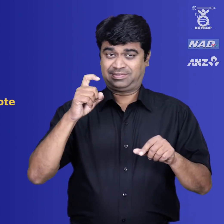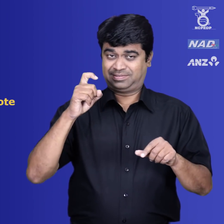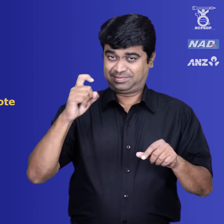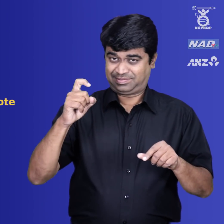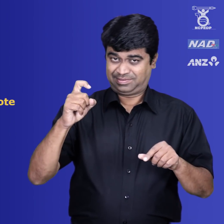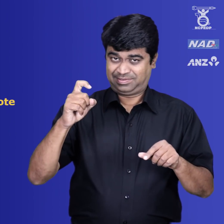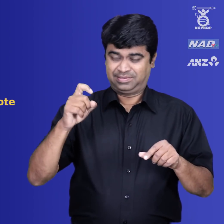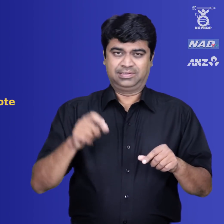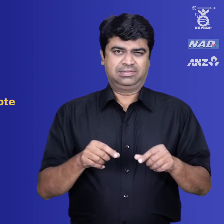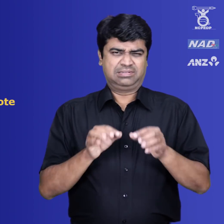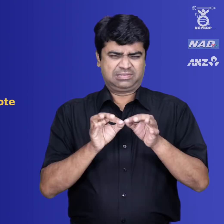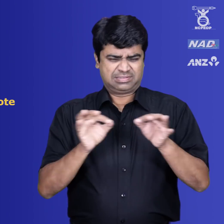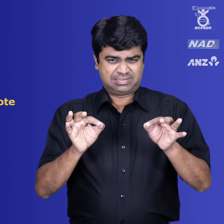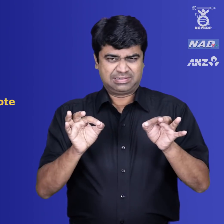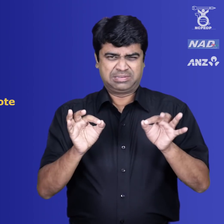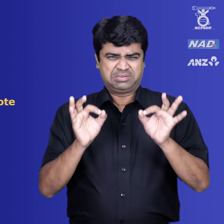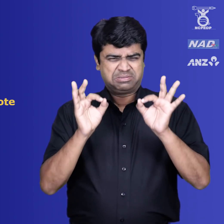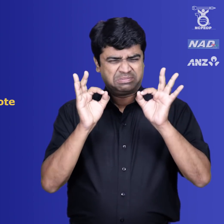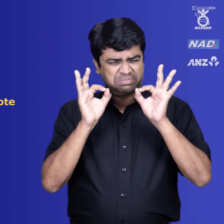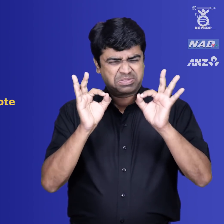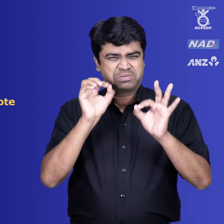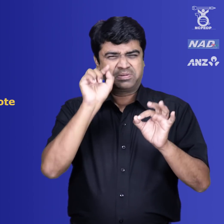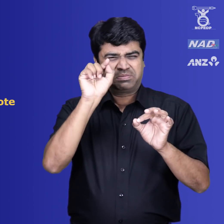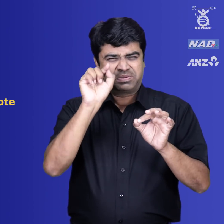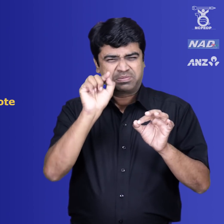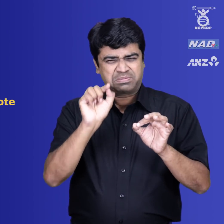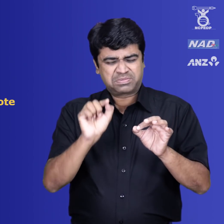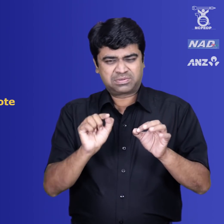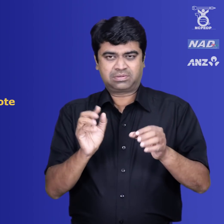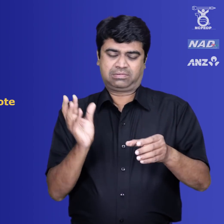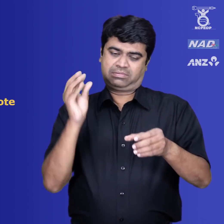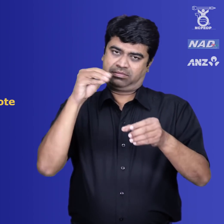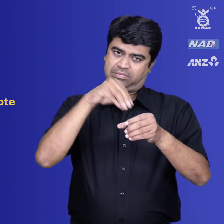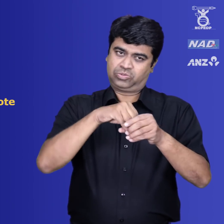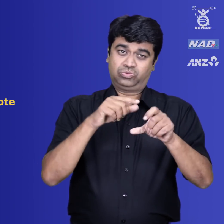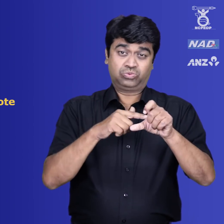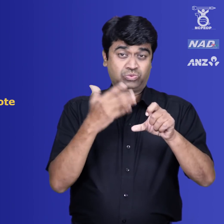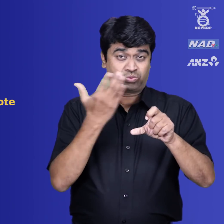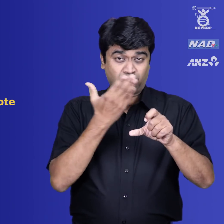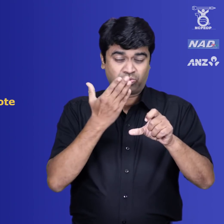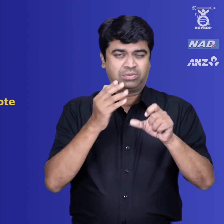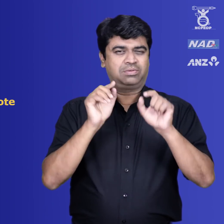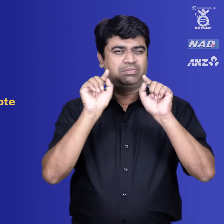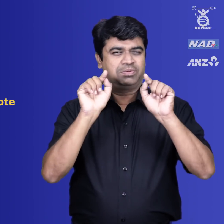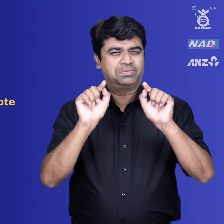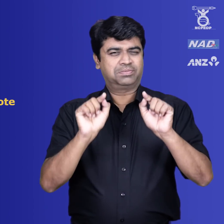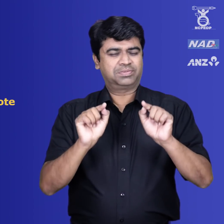17. Specific measures to promote and facilitate inclusive